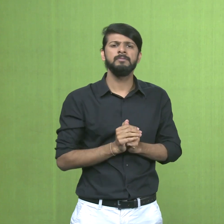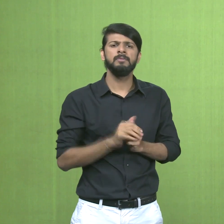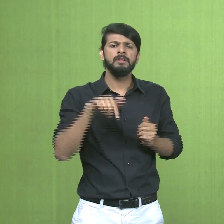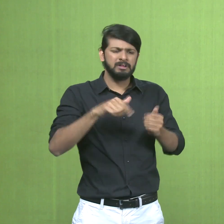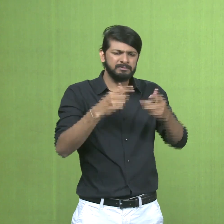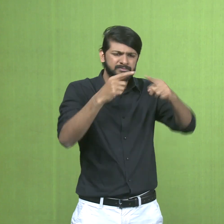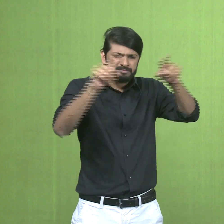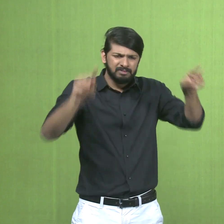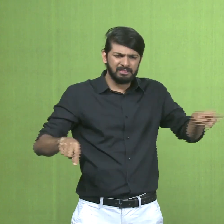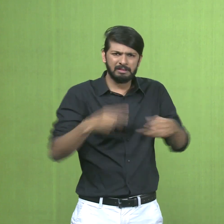who used to visit the city.